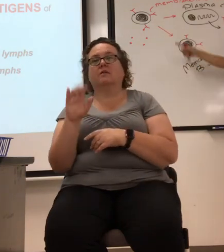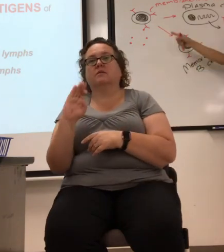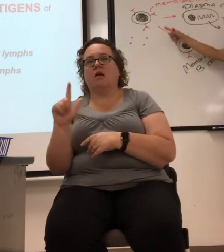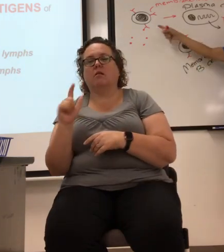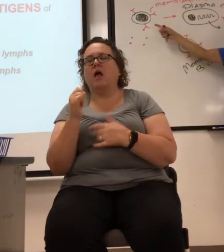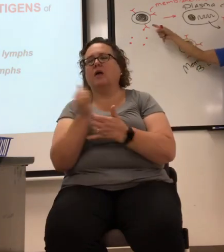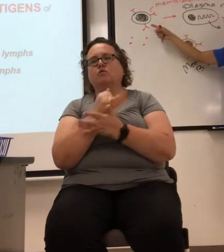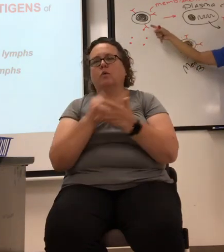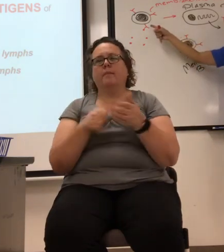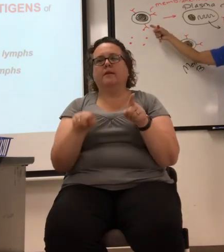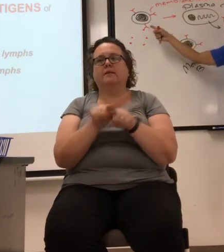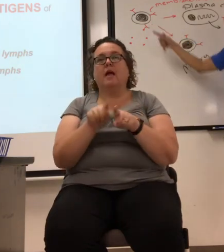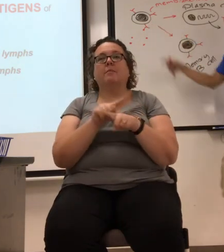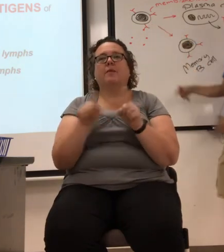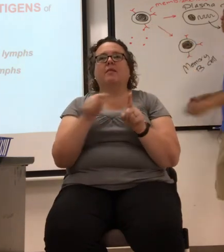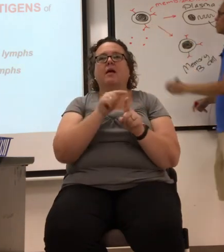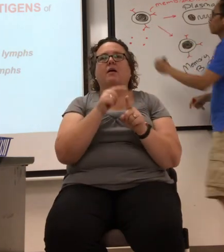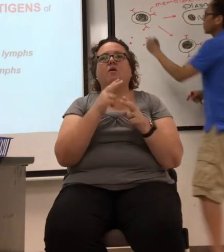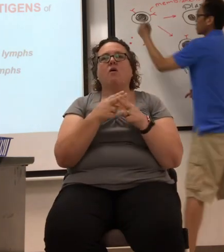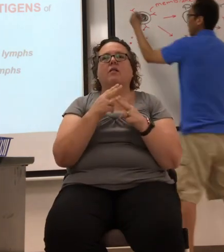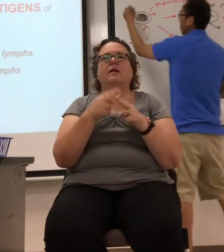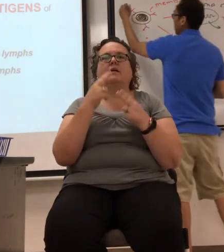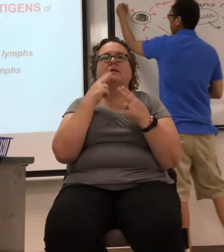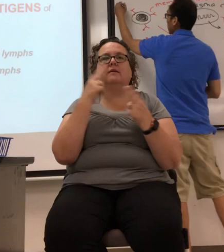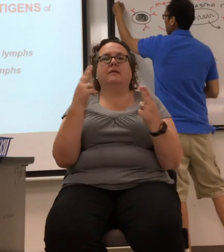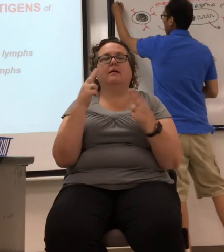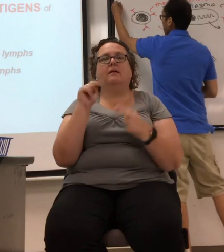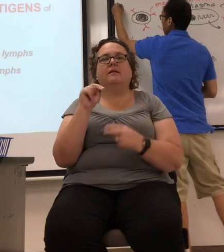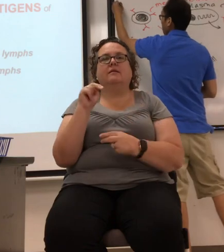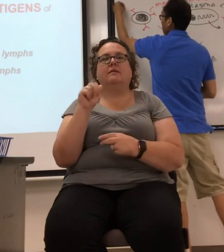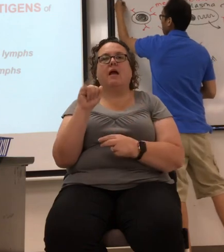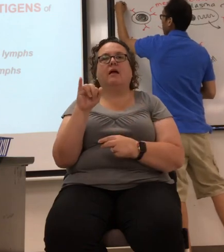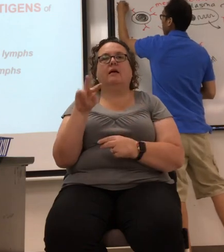same. This one's like, they call them naive. Competent but naive.